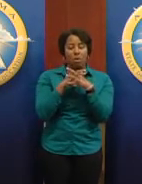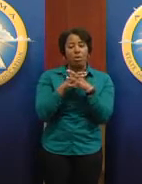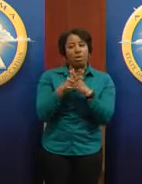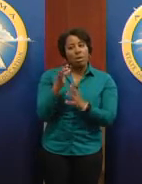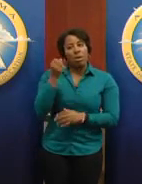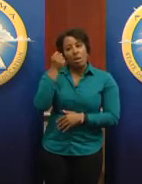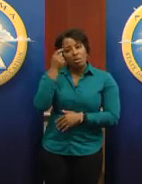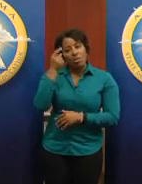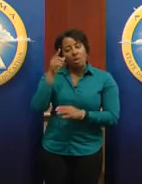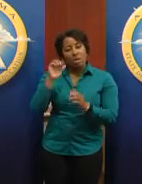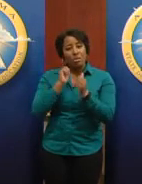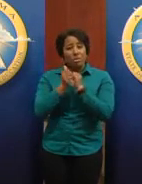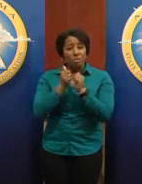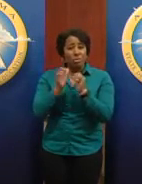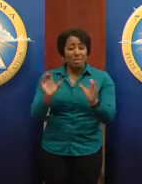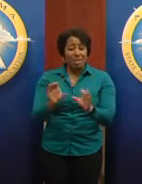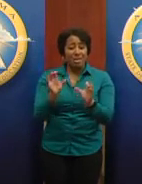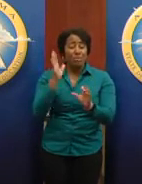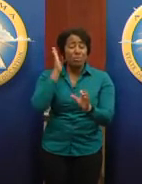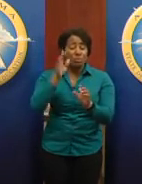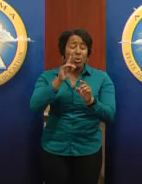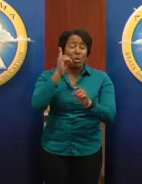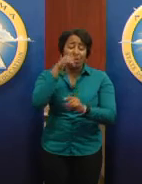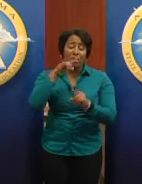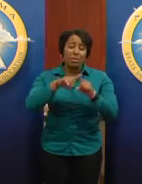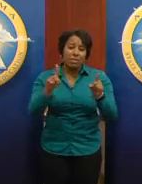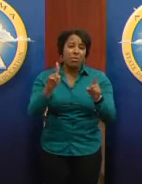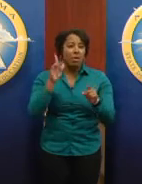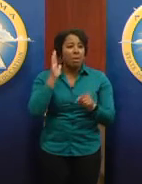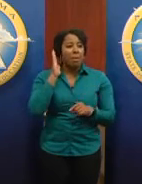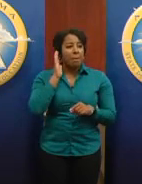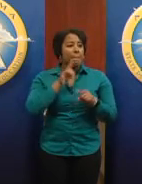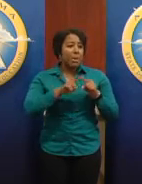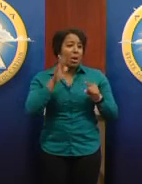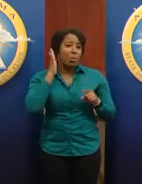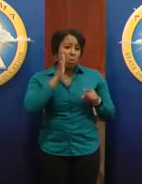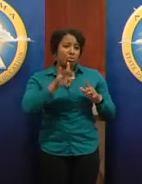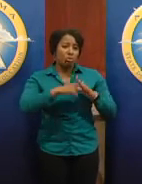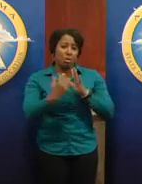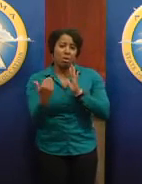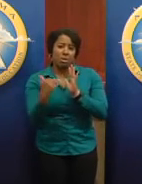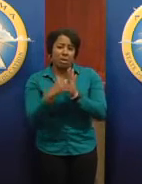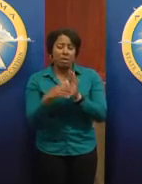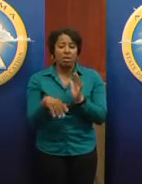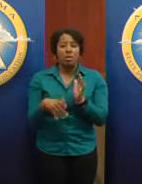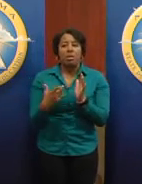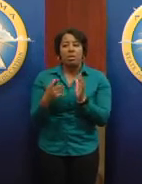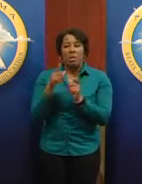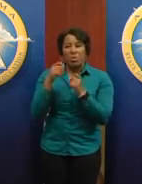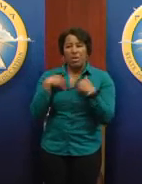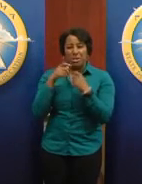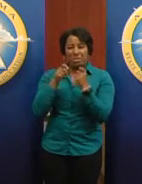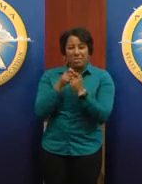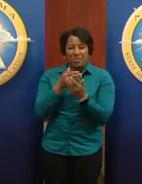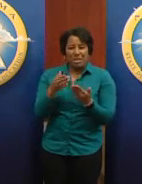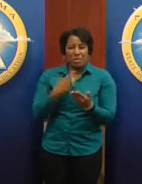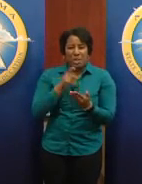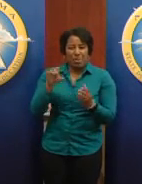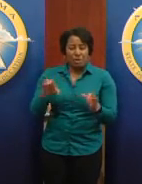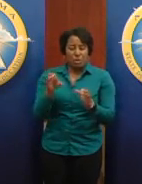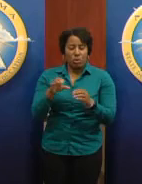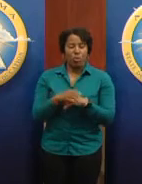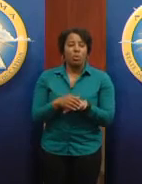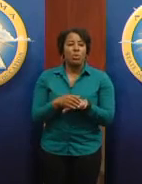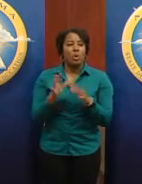but they will resume. There are specific things we're going to do. So, for instance, in football, we're going to defer